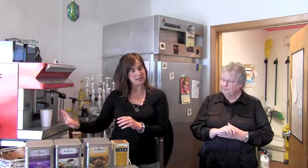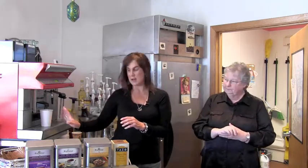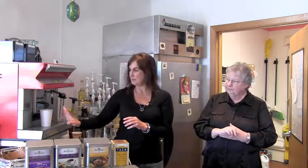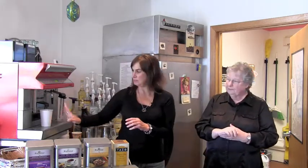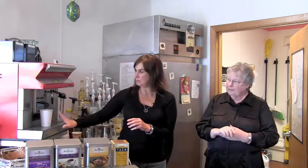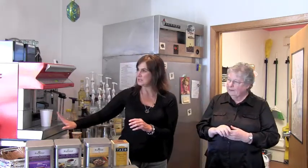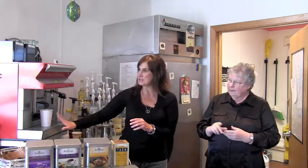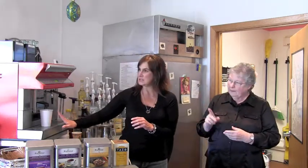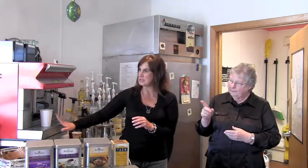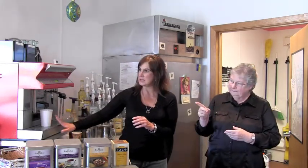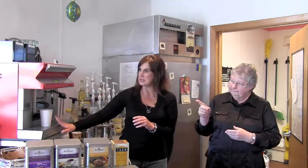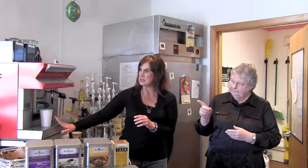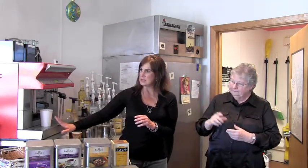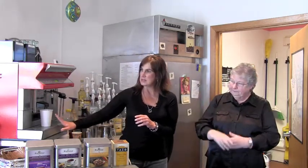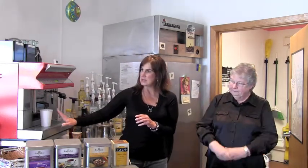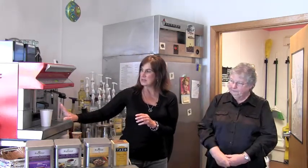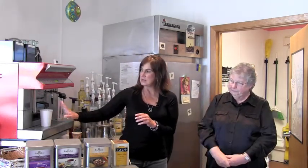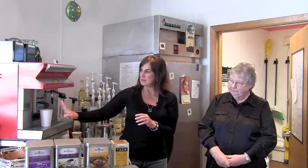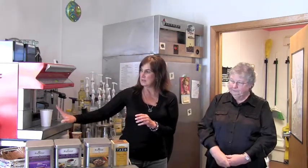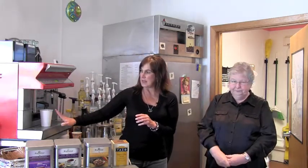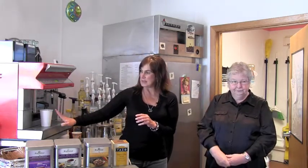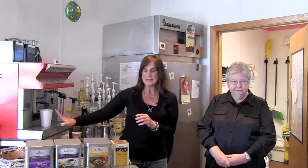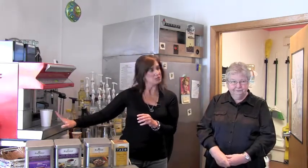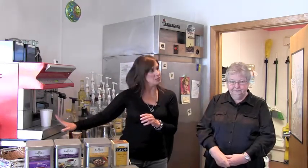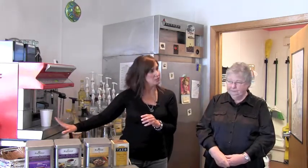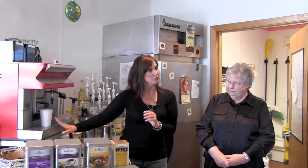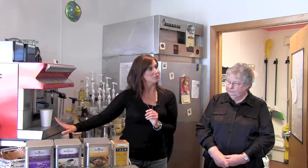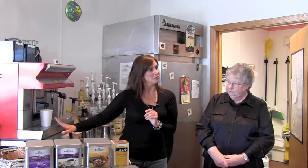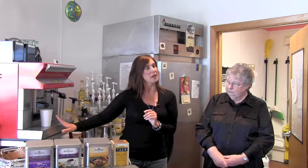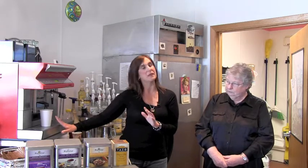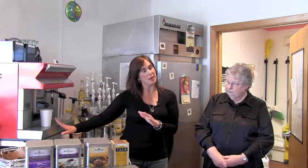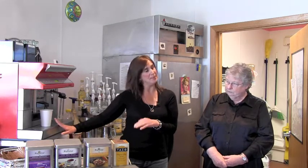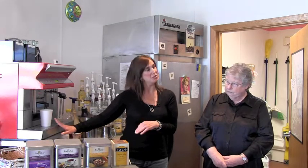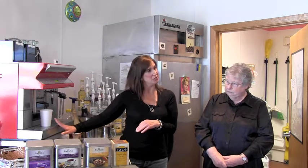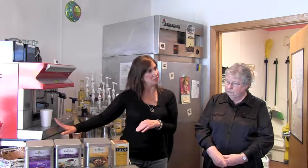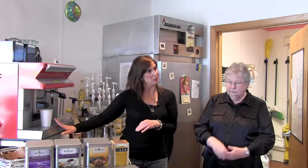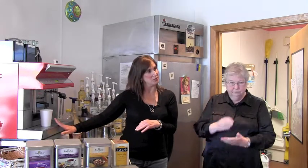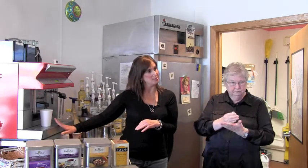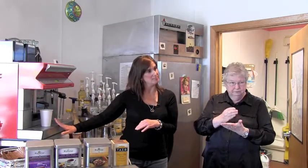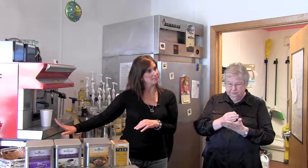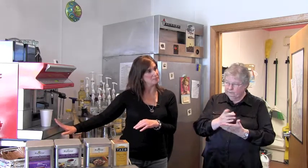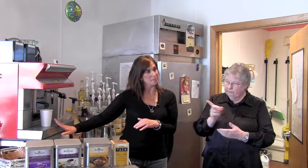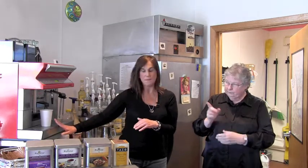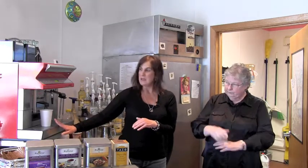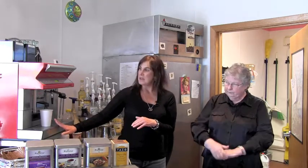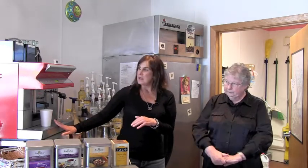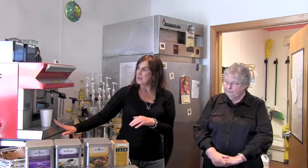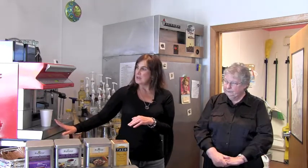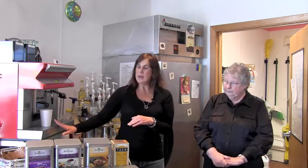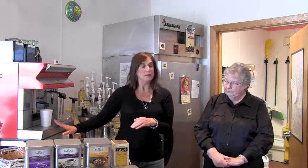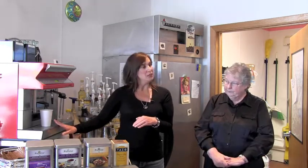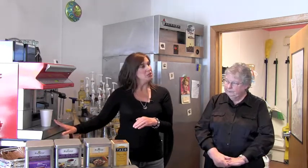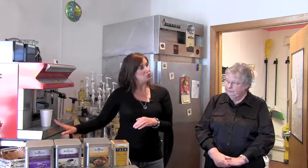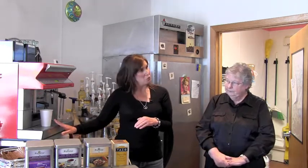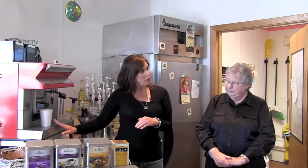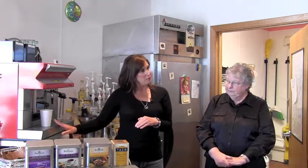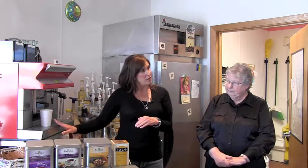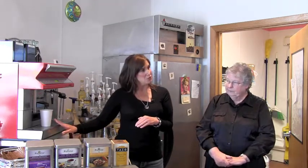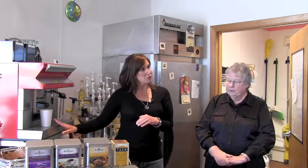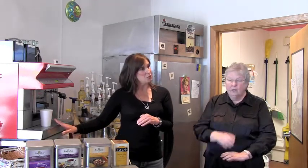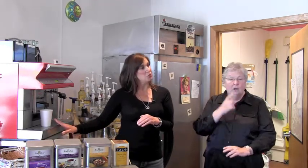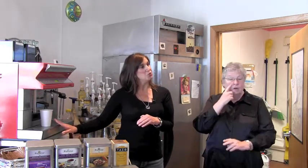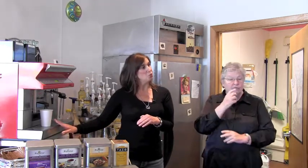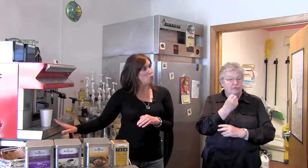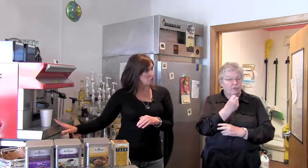is put the glass under here, the cup under here, and in a